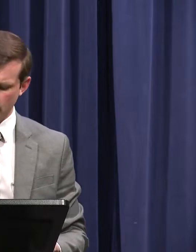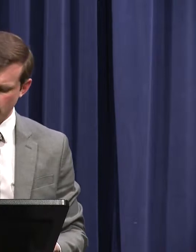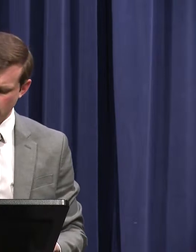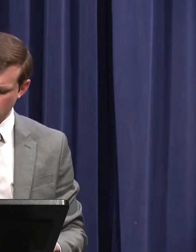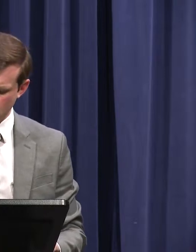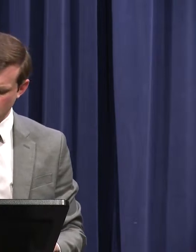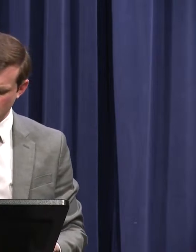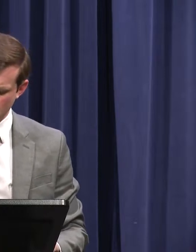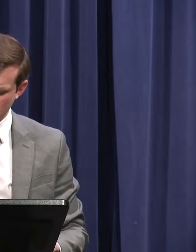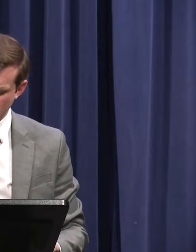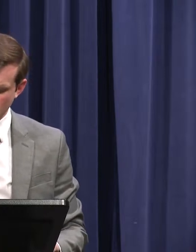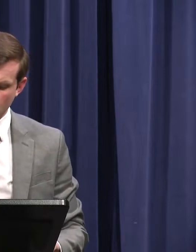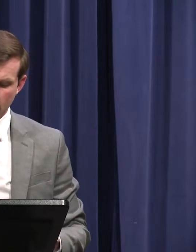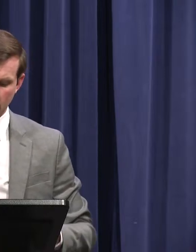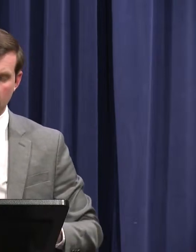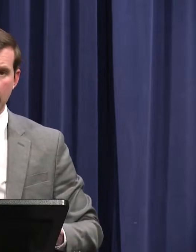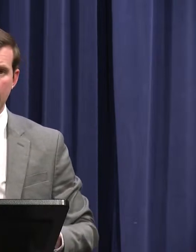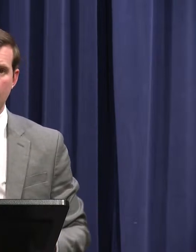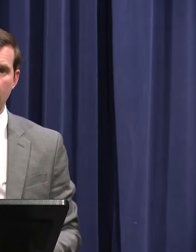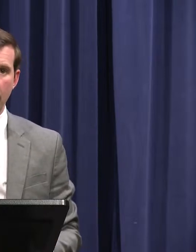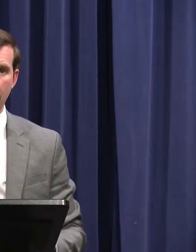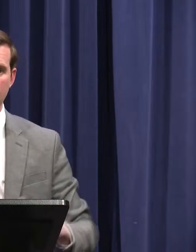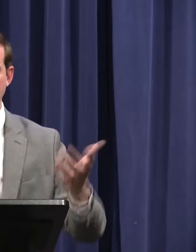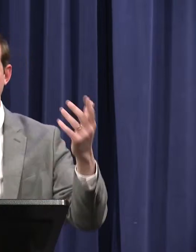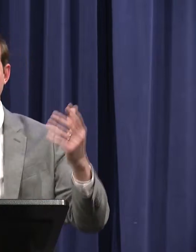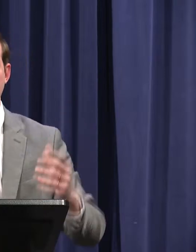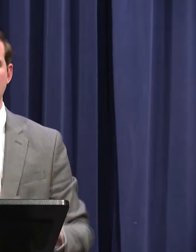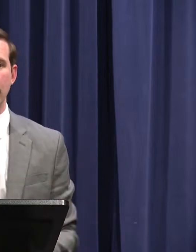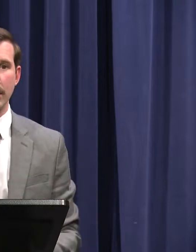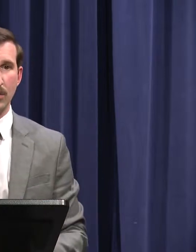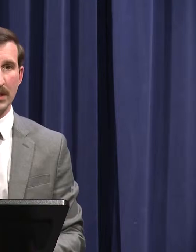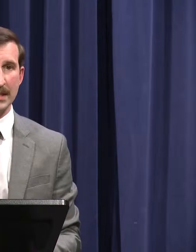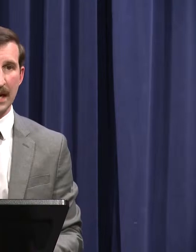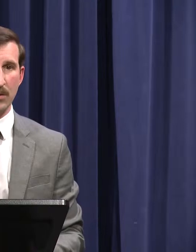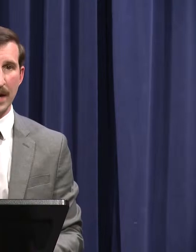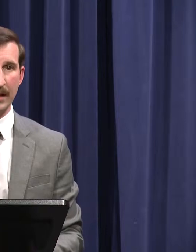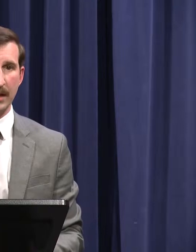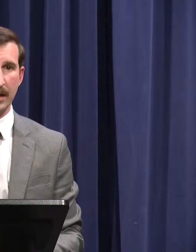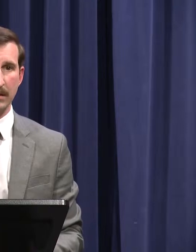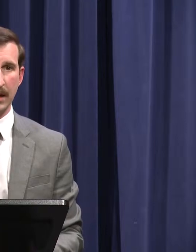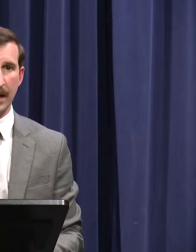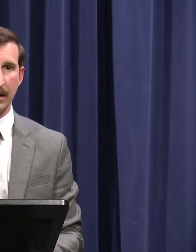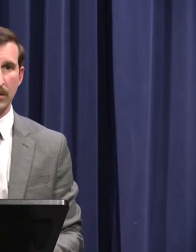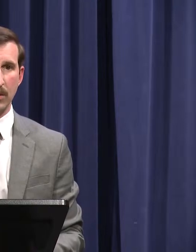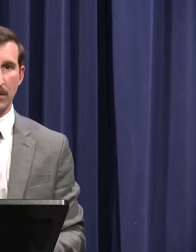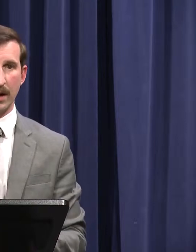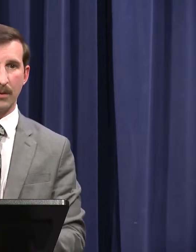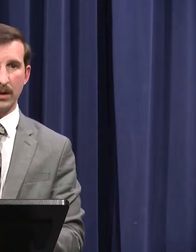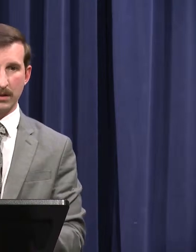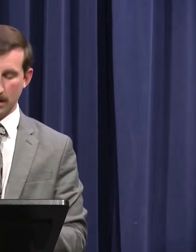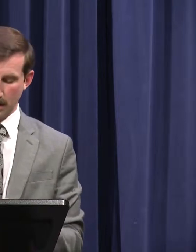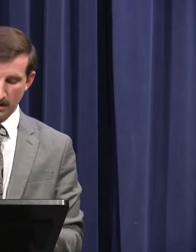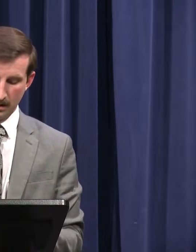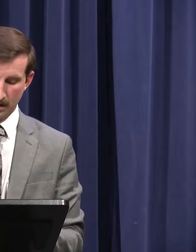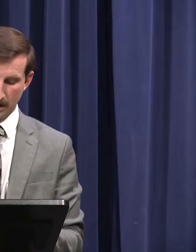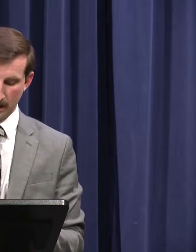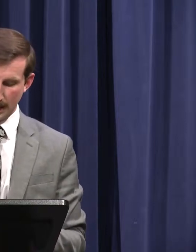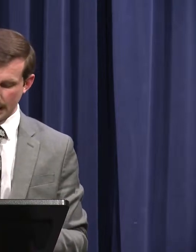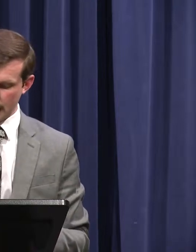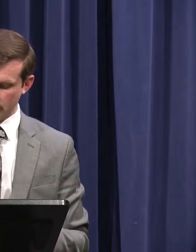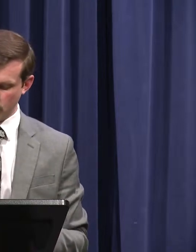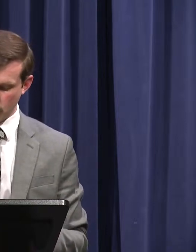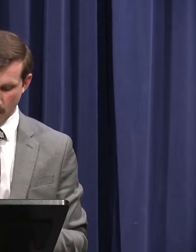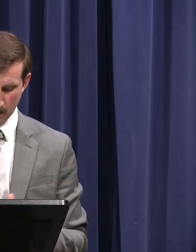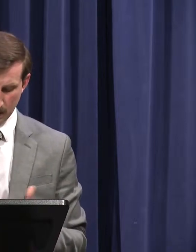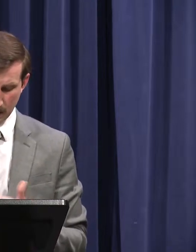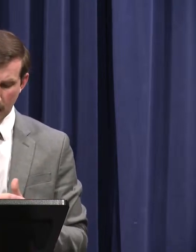here. I'm going to go check in on where we are with the sound back there and where we are with the